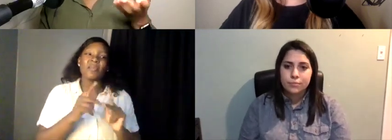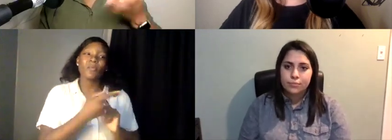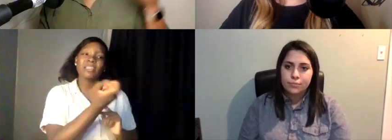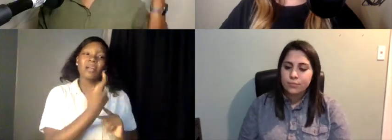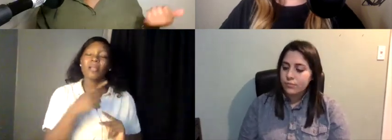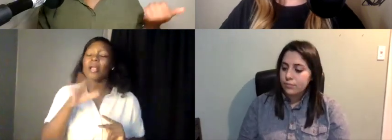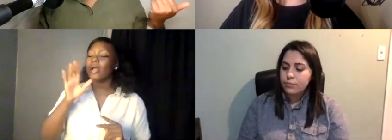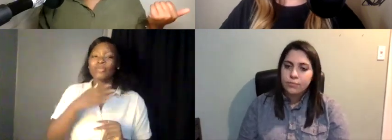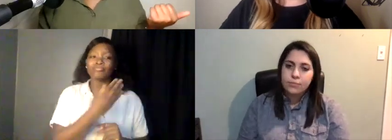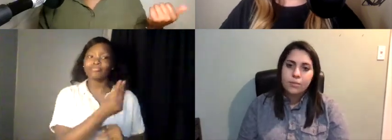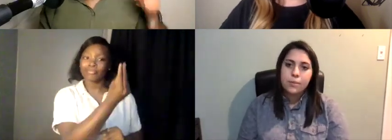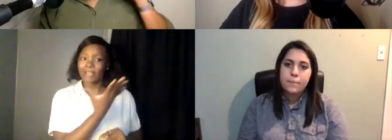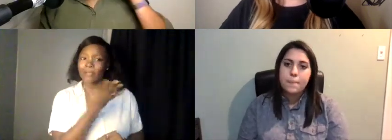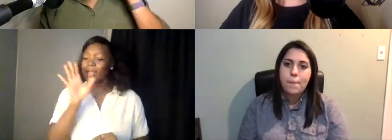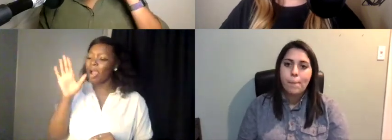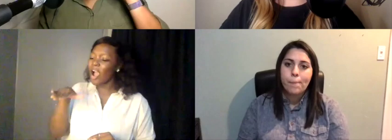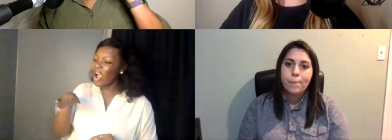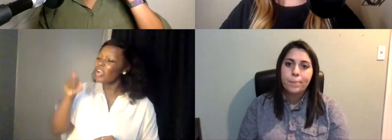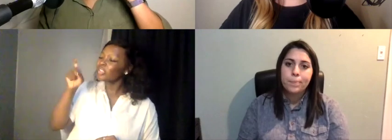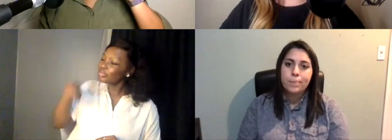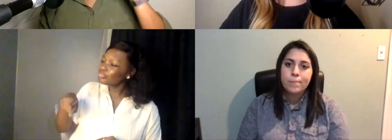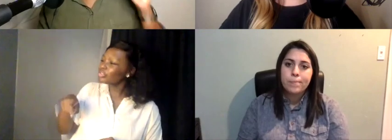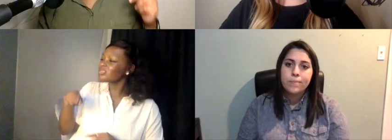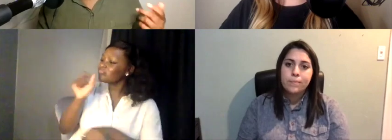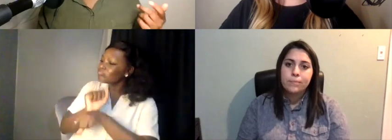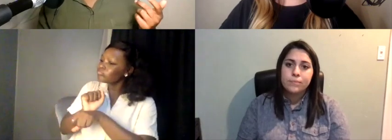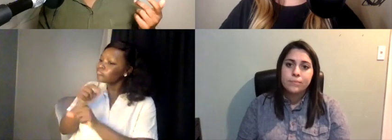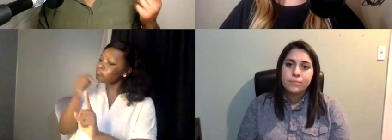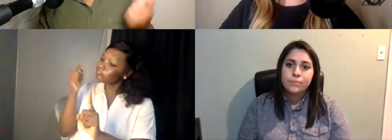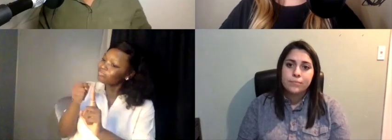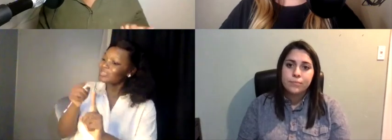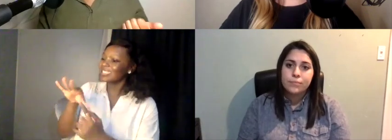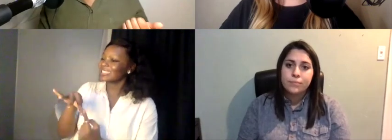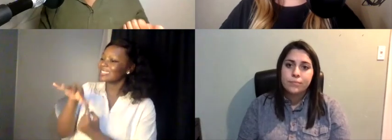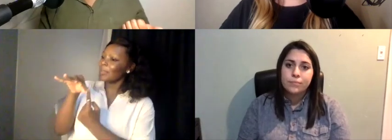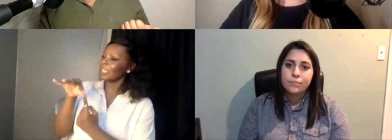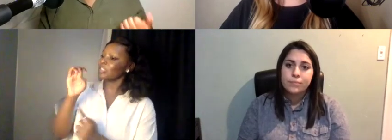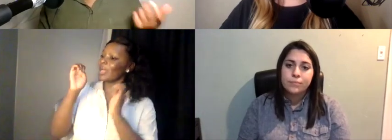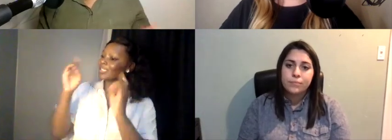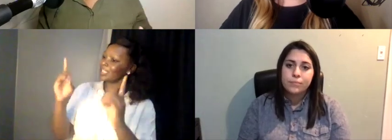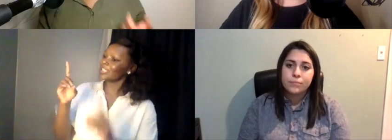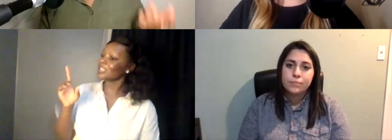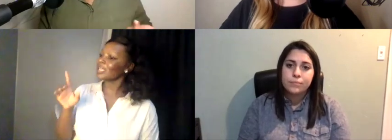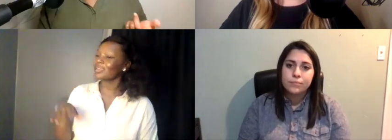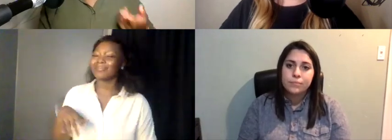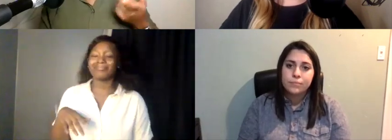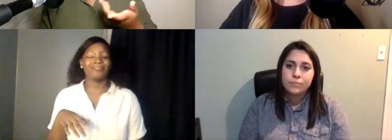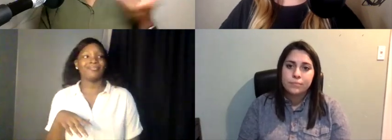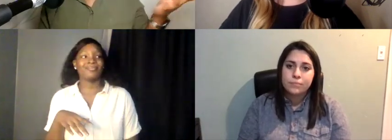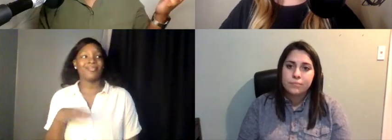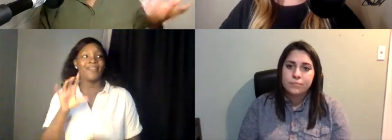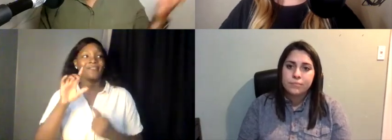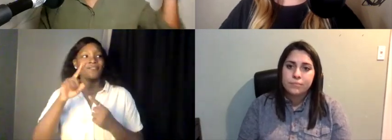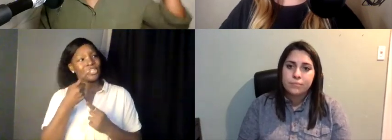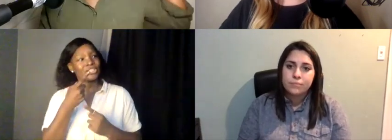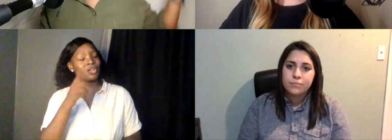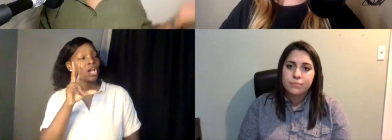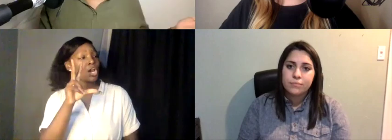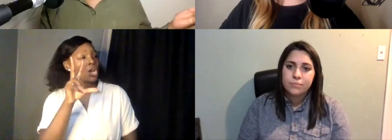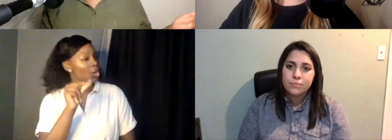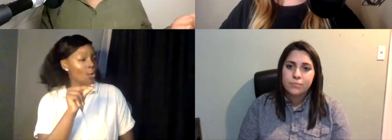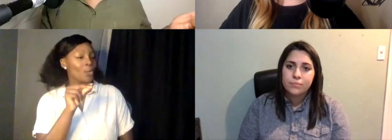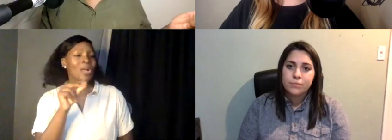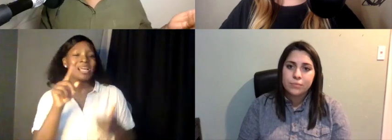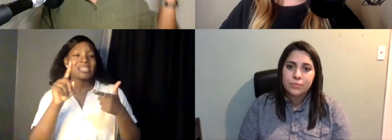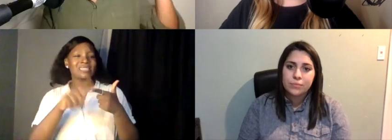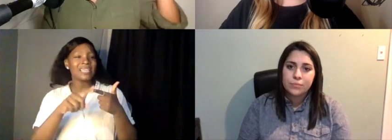you should go do that. Like they really need people. And I'm just like, first of all, No. Second of all, did I say anything about